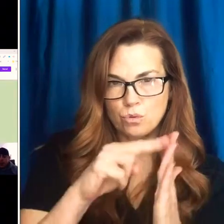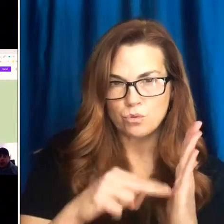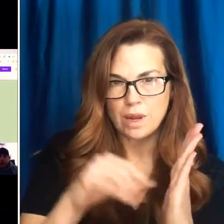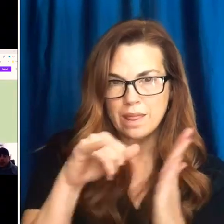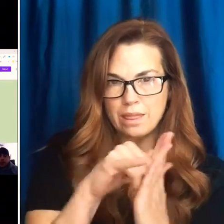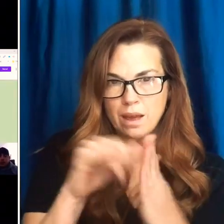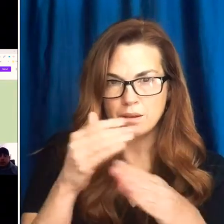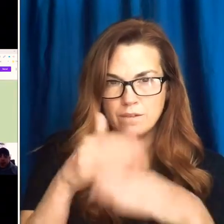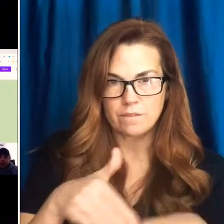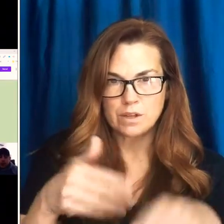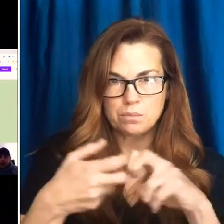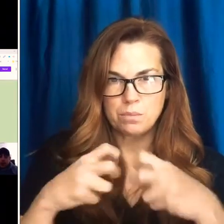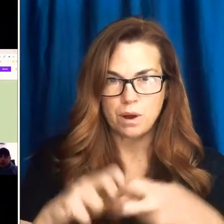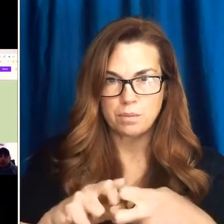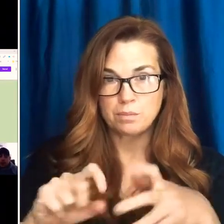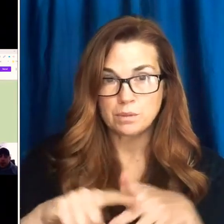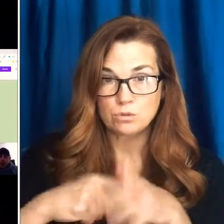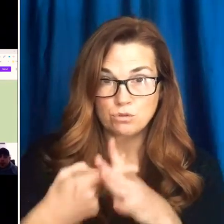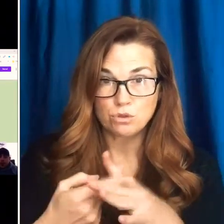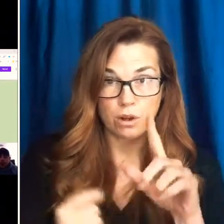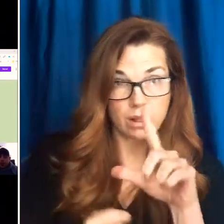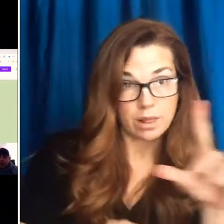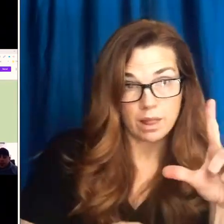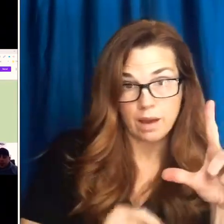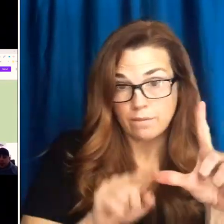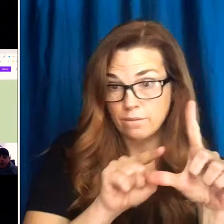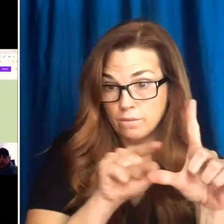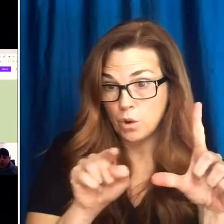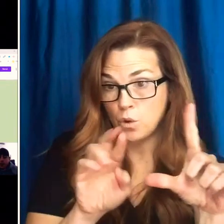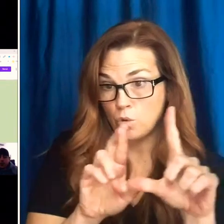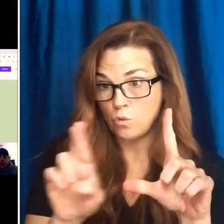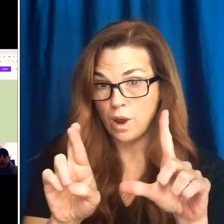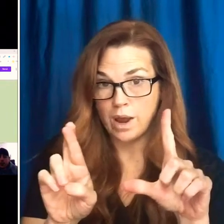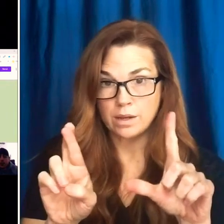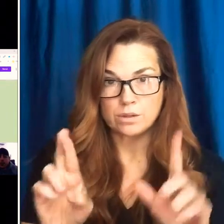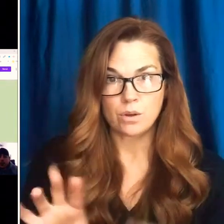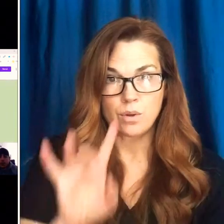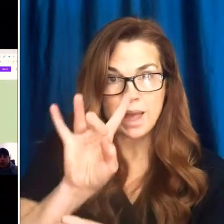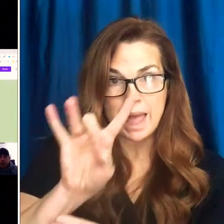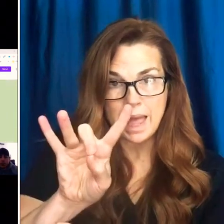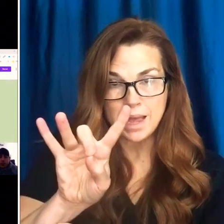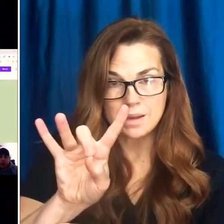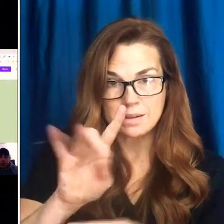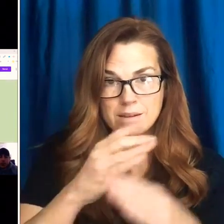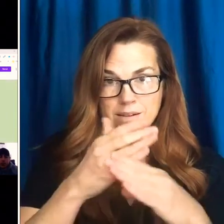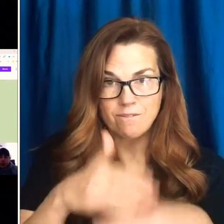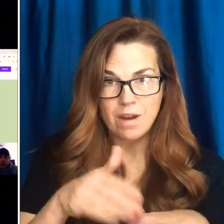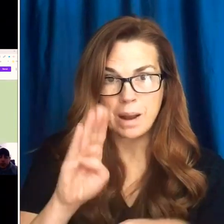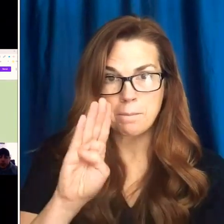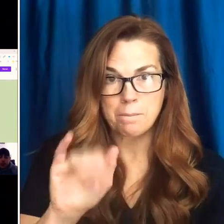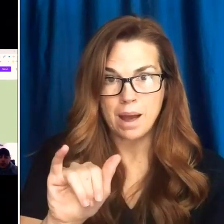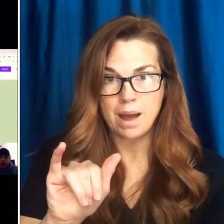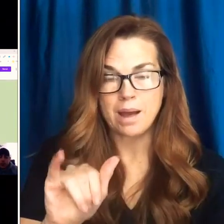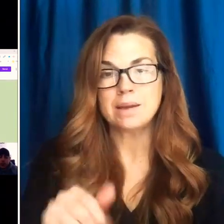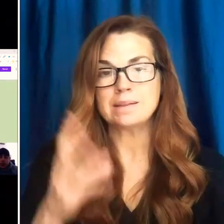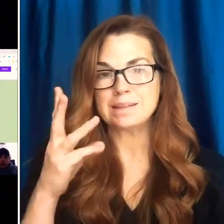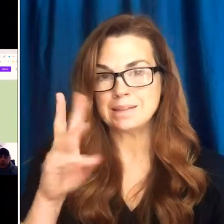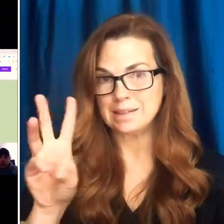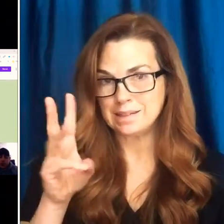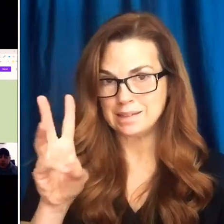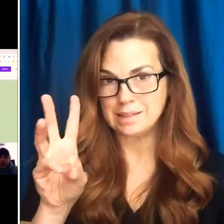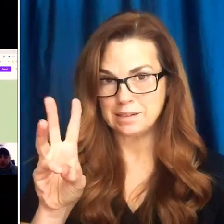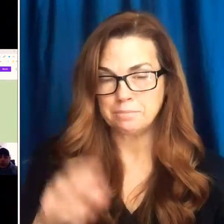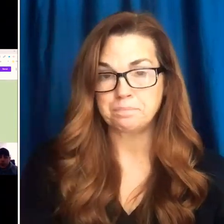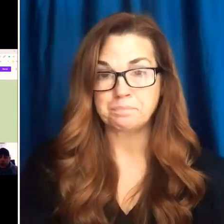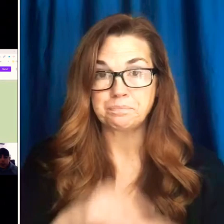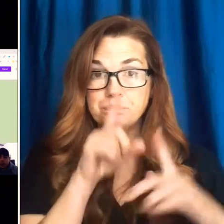right. So it's 8 divided by 16. Okay, so we're going to scroll down to the answer choices and figure out which